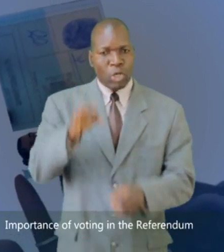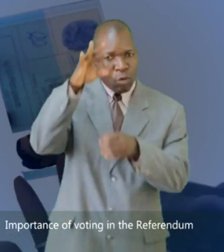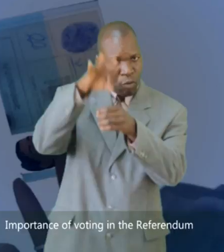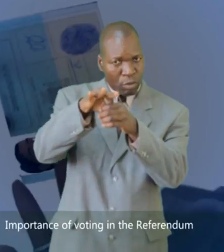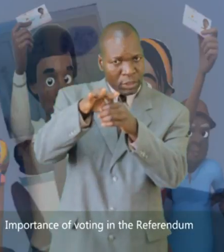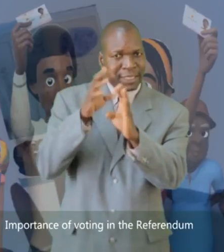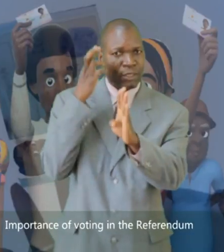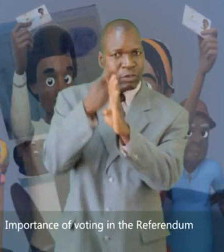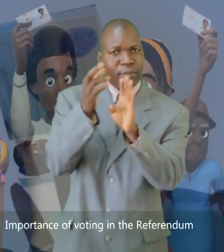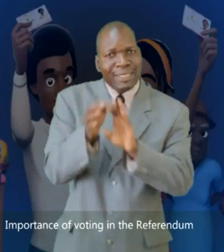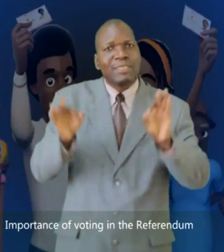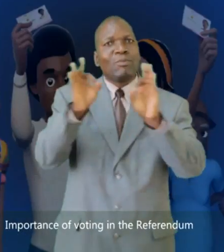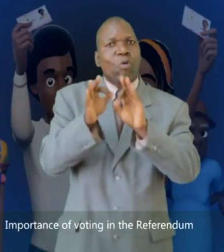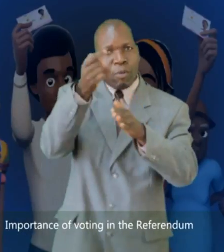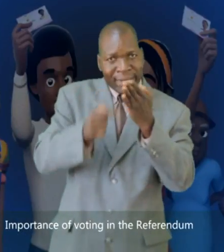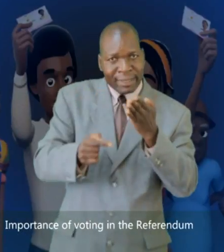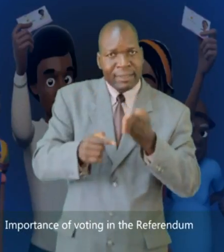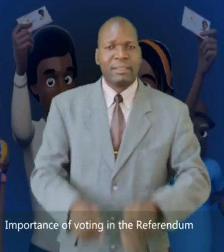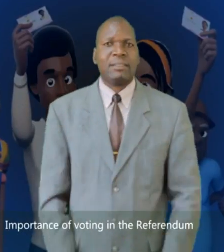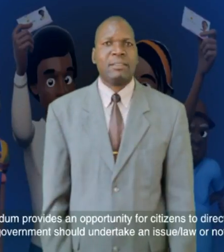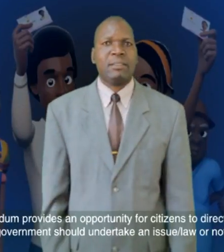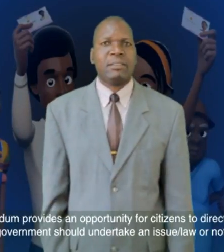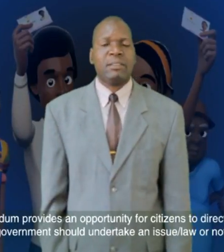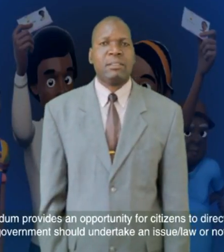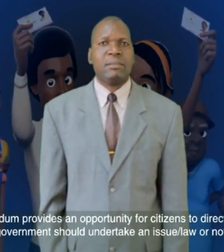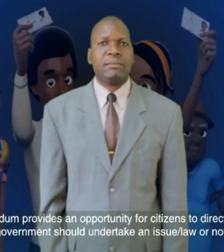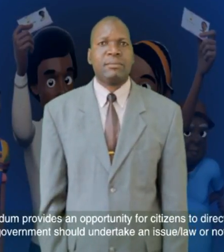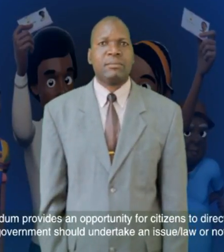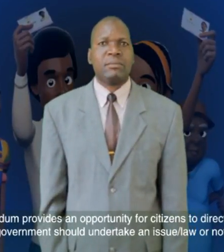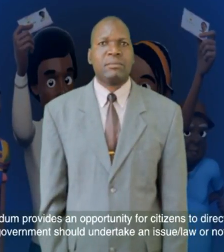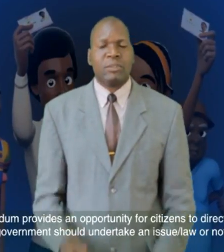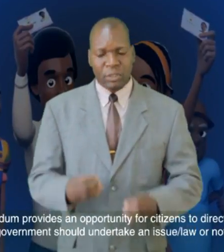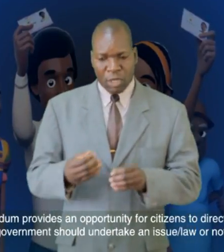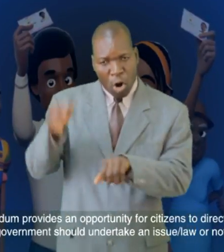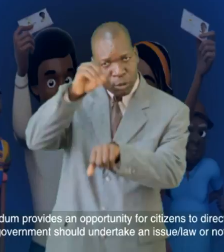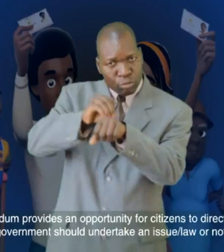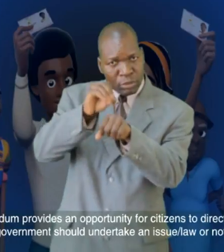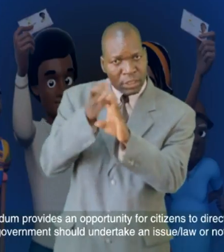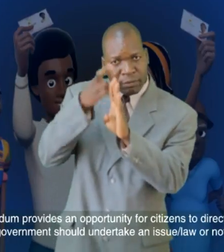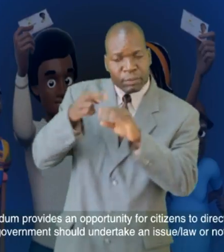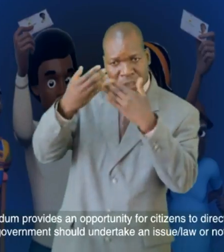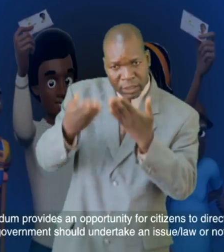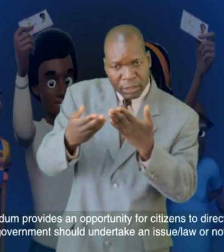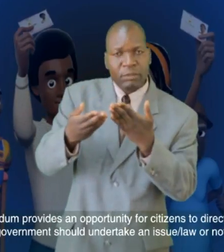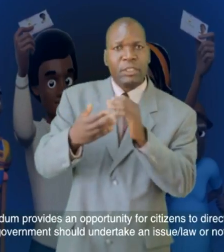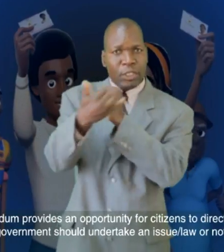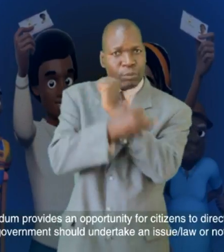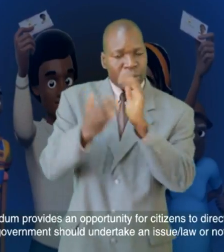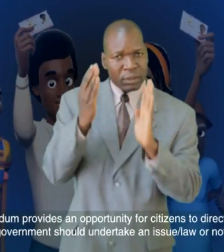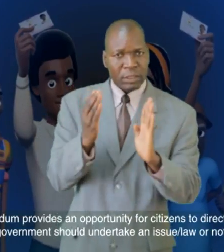Importance of voting in the referendum. The referendum provides an opportunity for citizens to directly decide